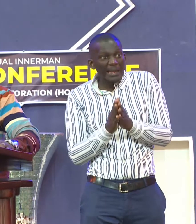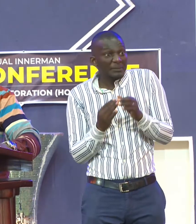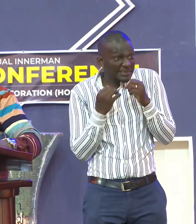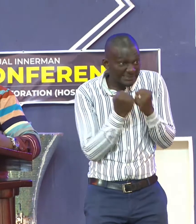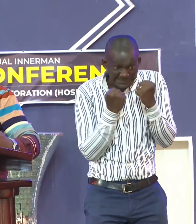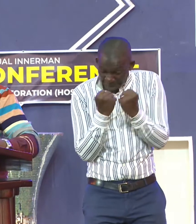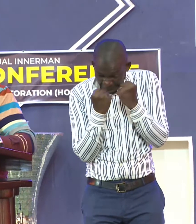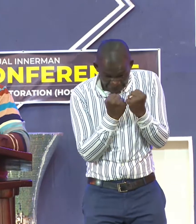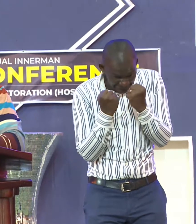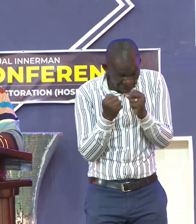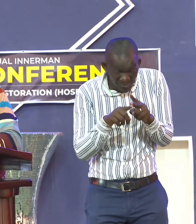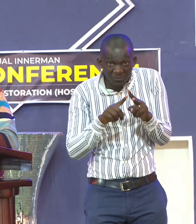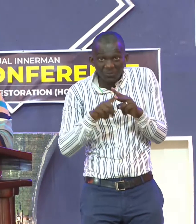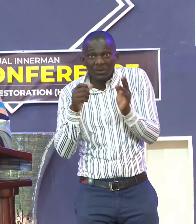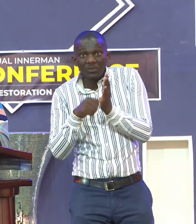problem,